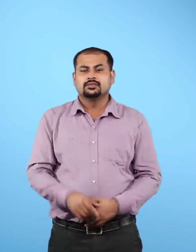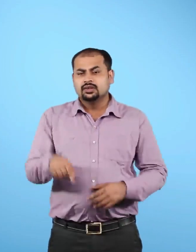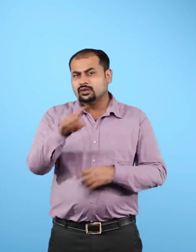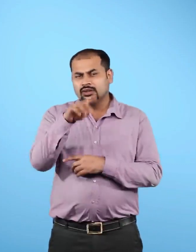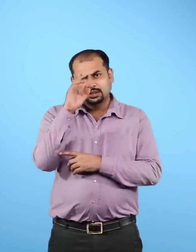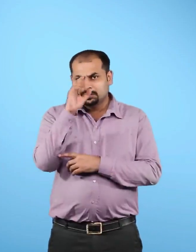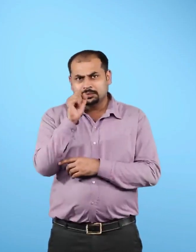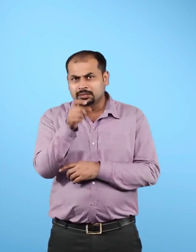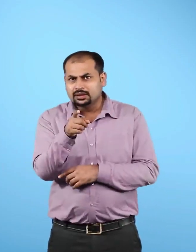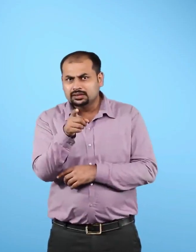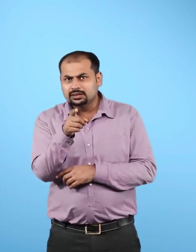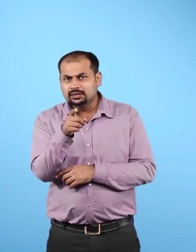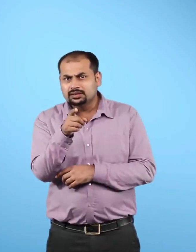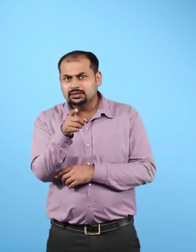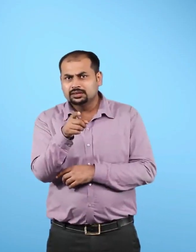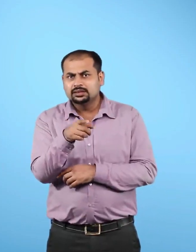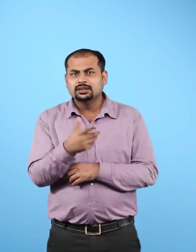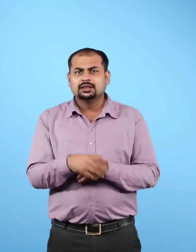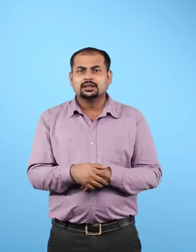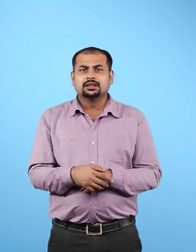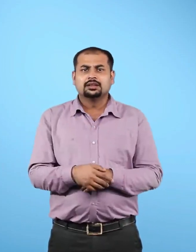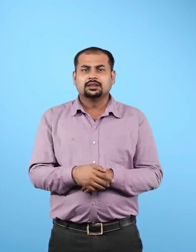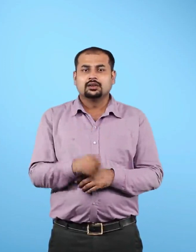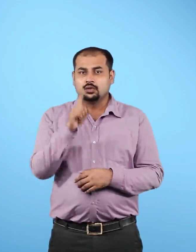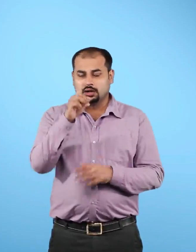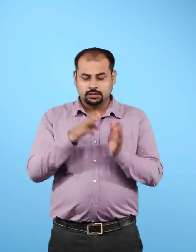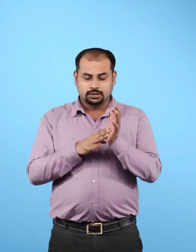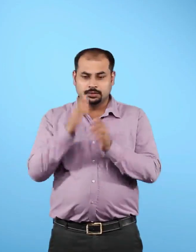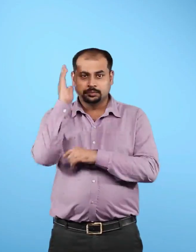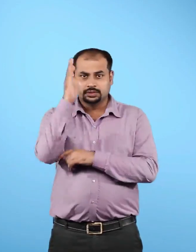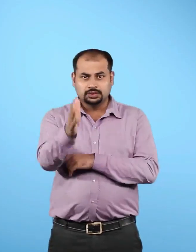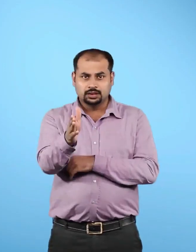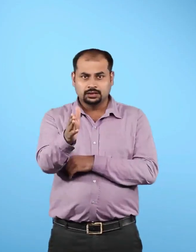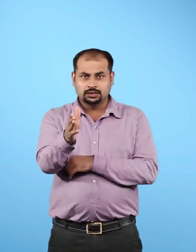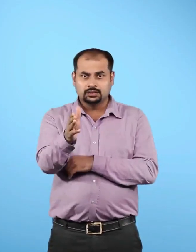Do you remember that 1 meter is equal to 100 centimeters?